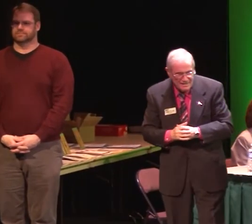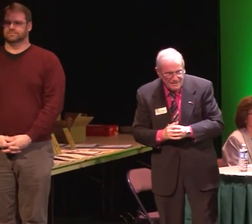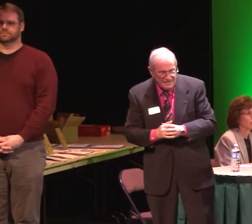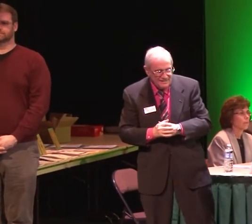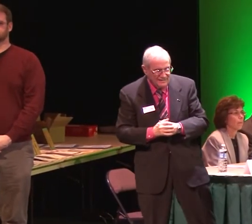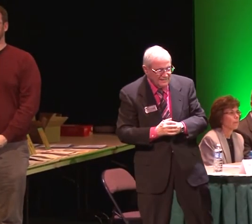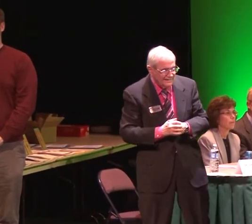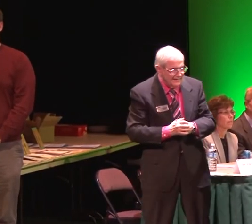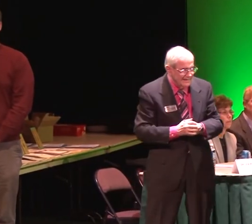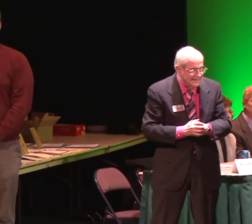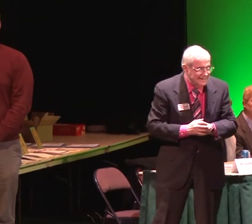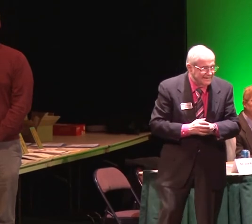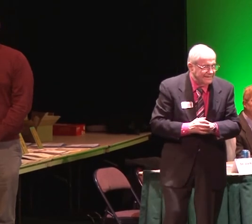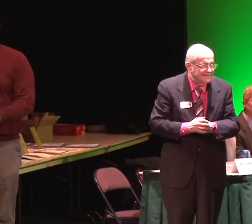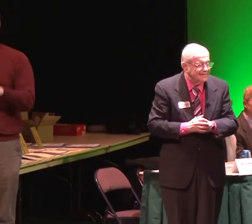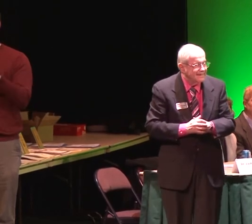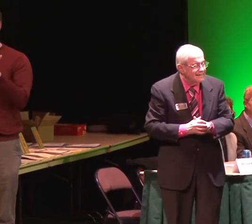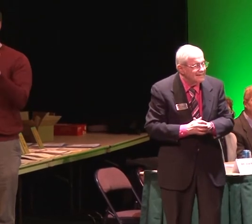Thank you. Nice glasses.